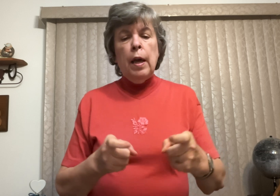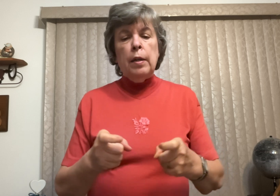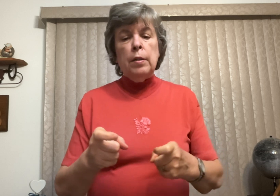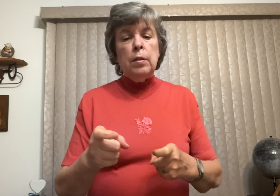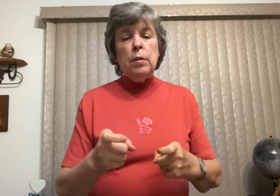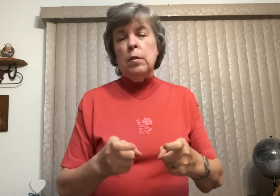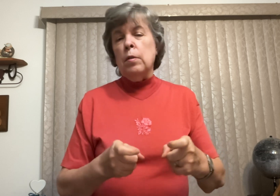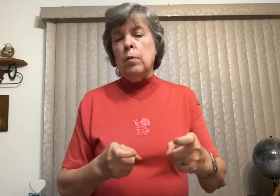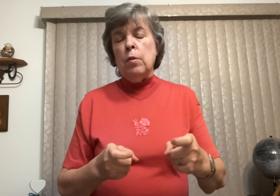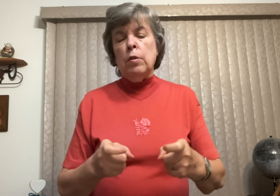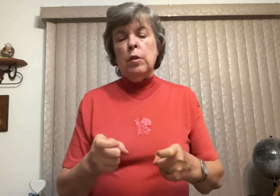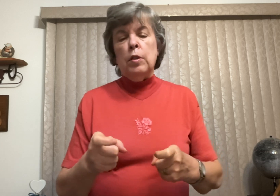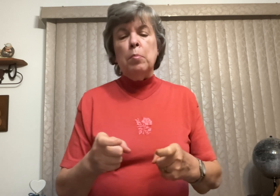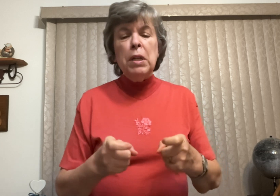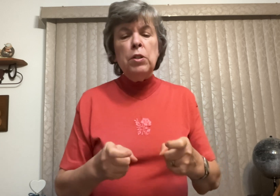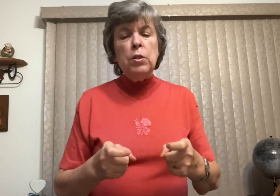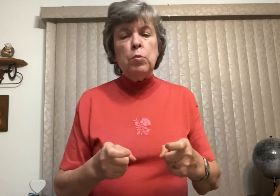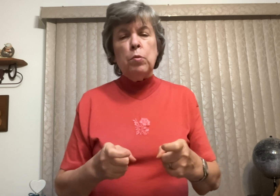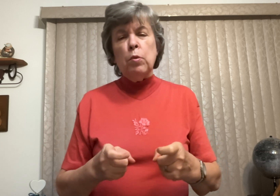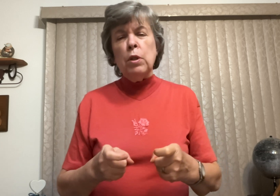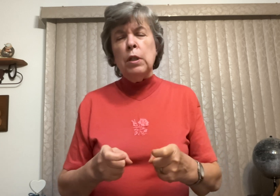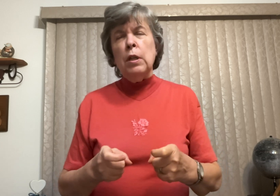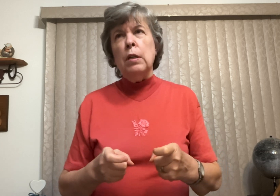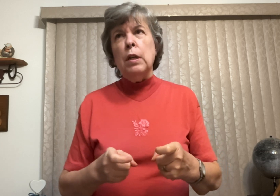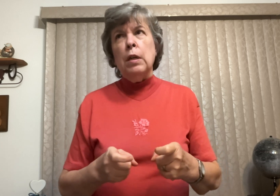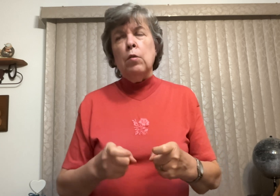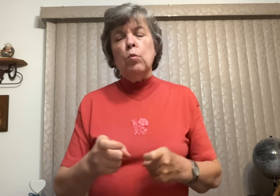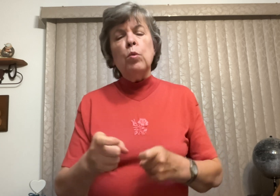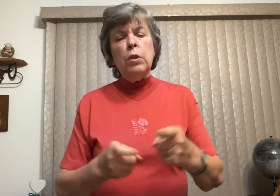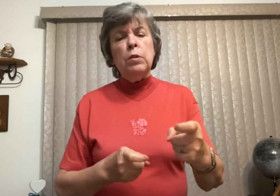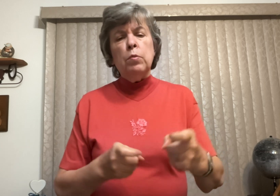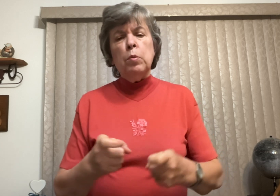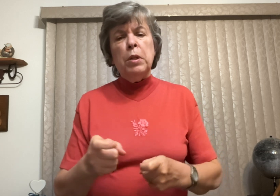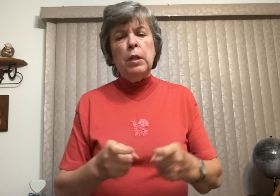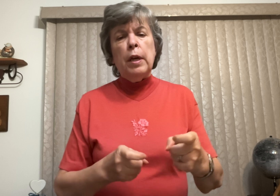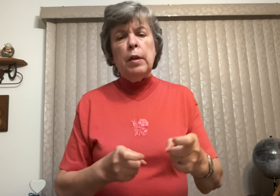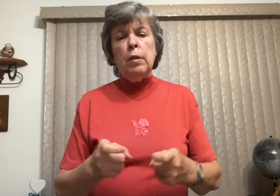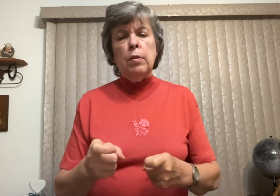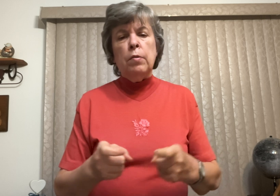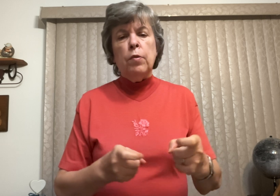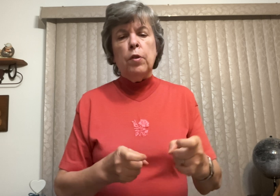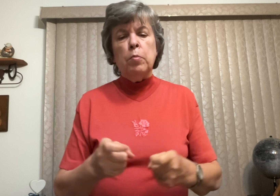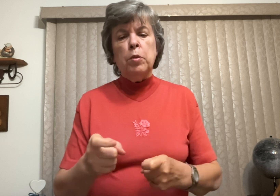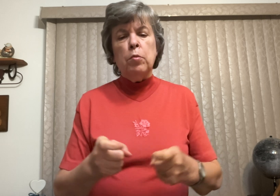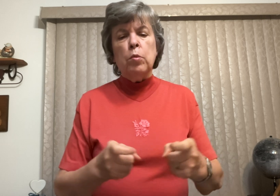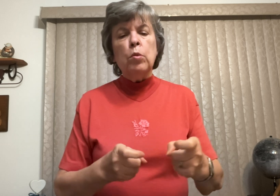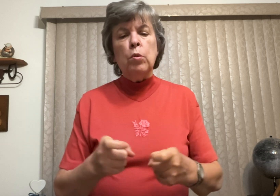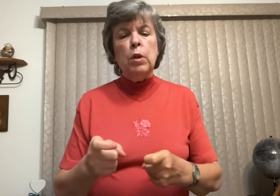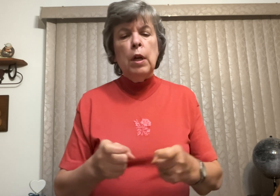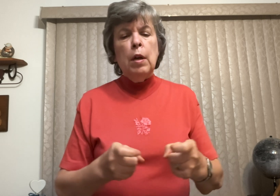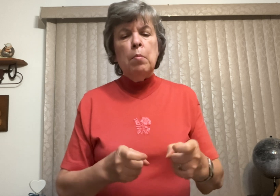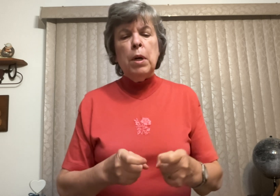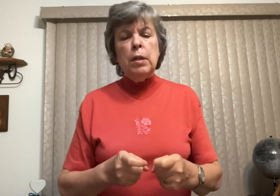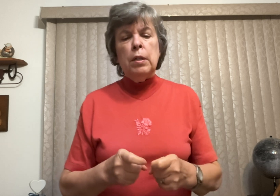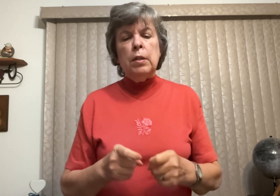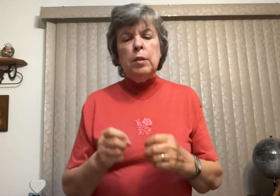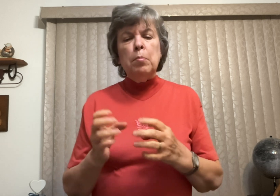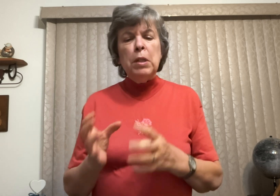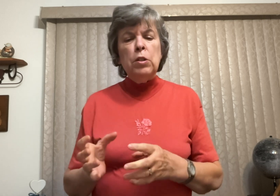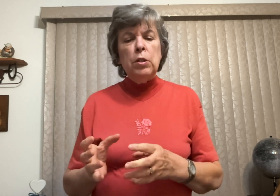And dominions would really rule. This would be a verb to rule, but dominions